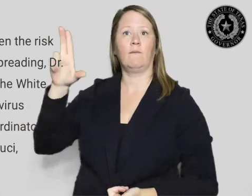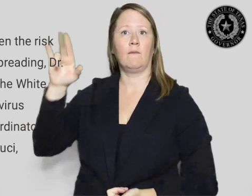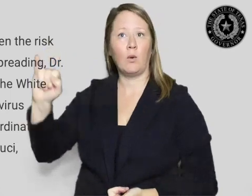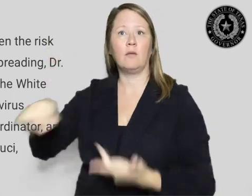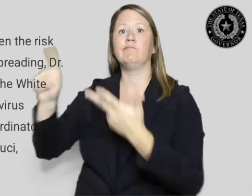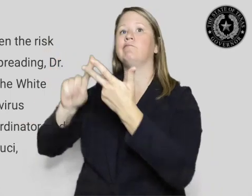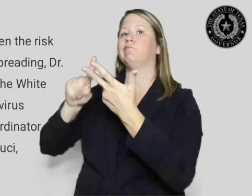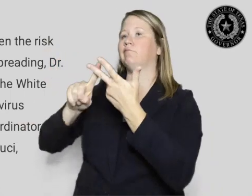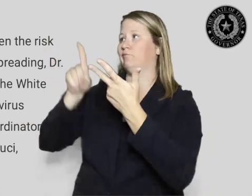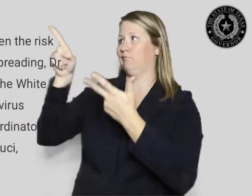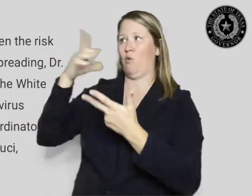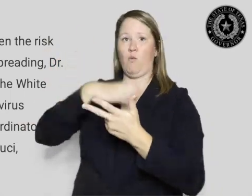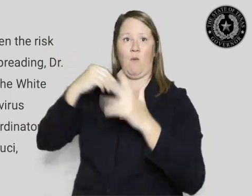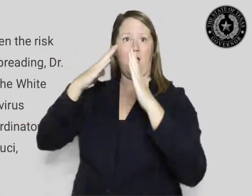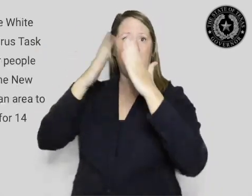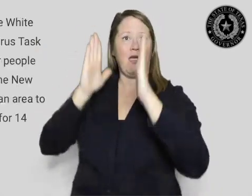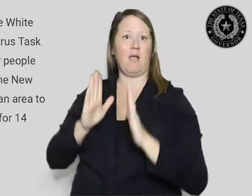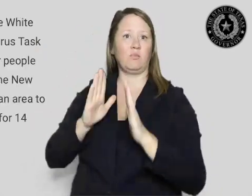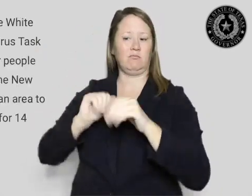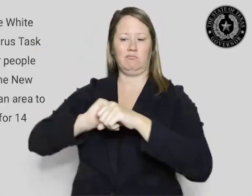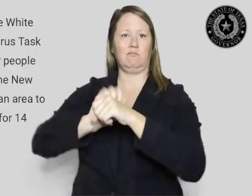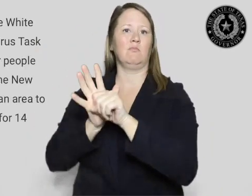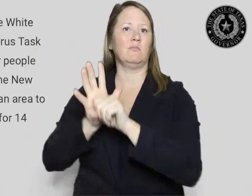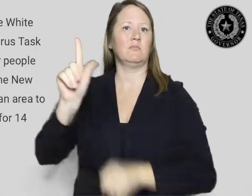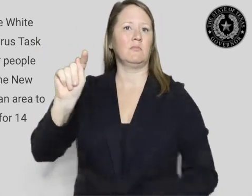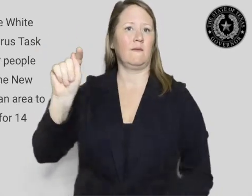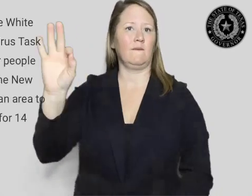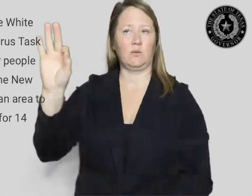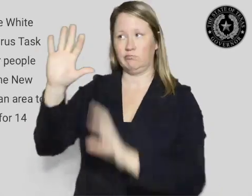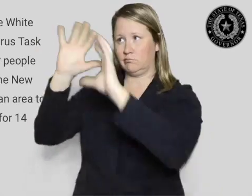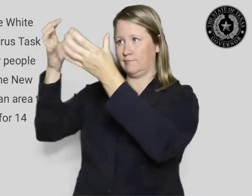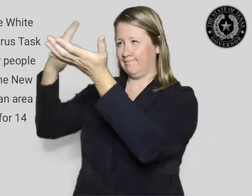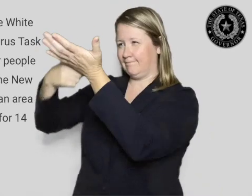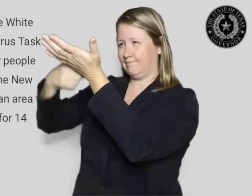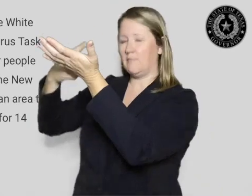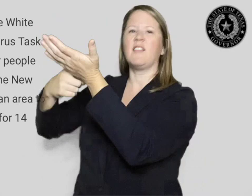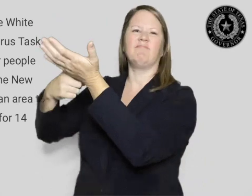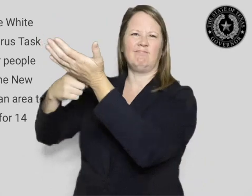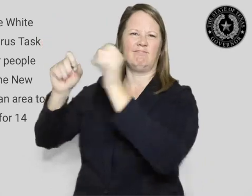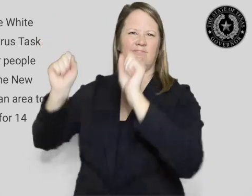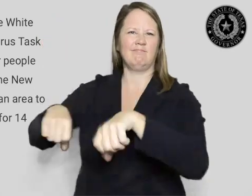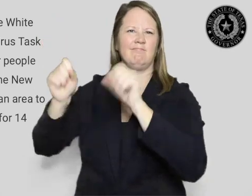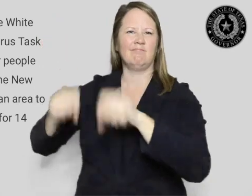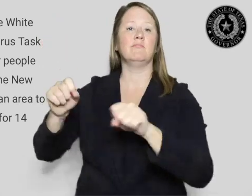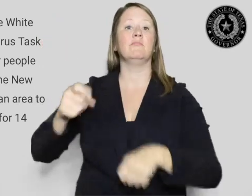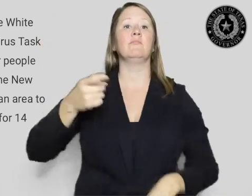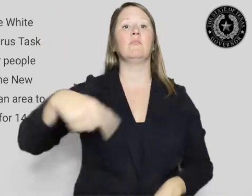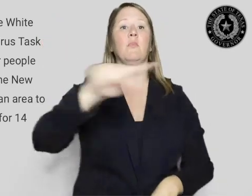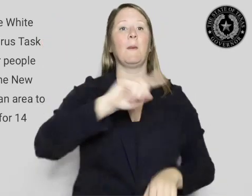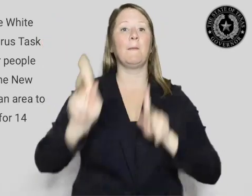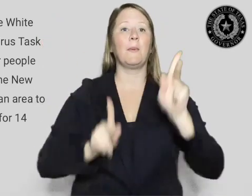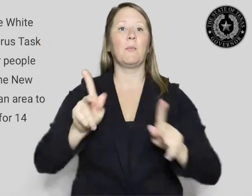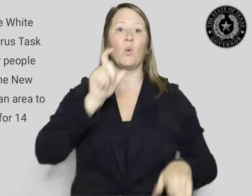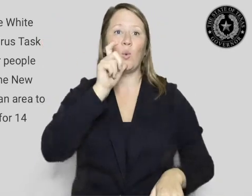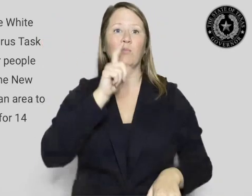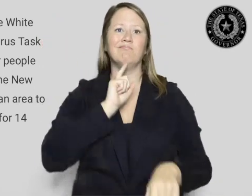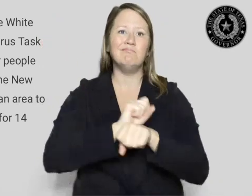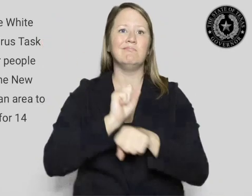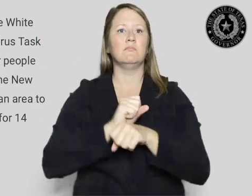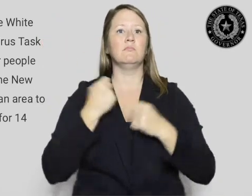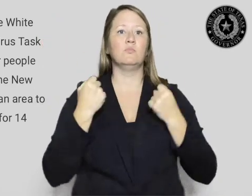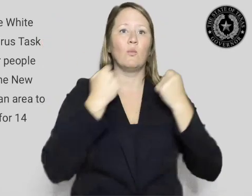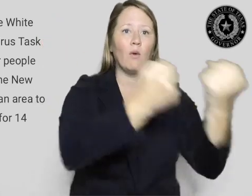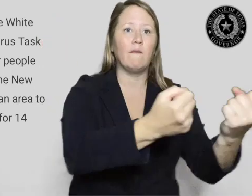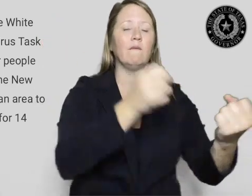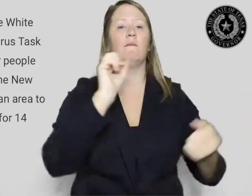Coordinator, and Dr. Anthony Fauci, a member of the White House Coronavirus Task Force, called for people